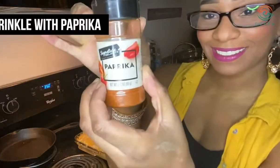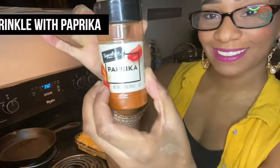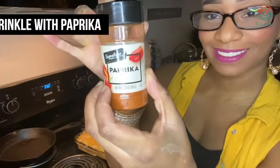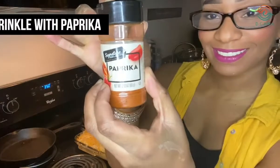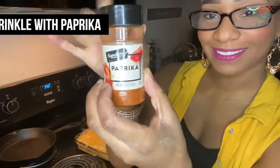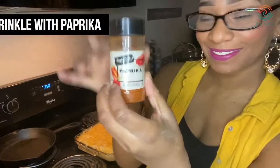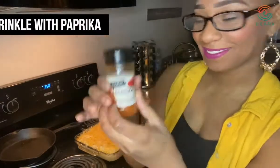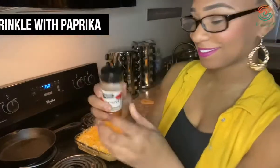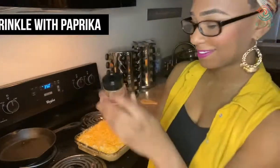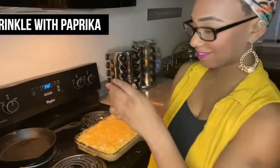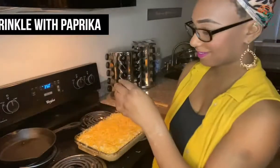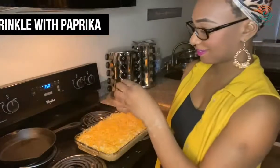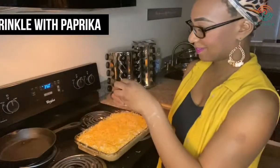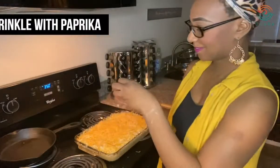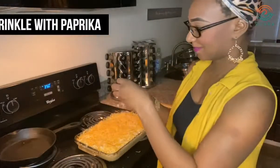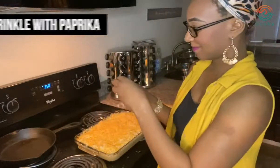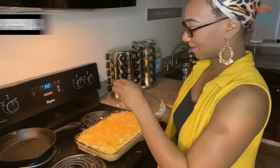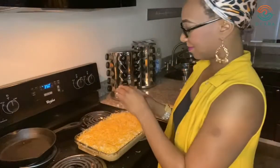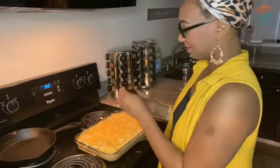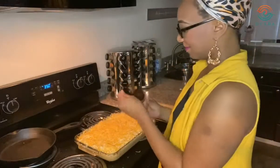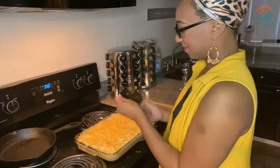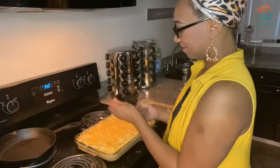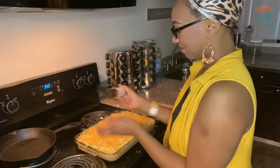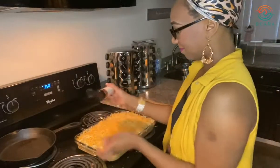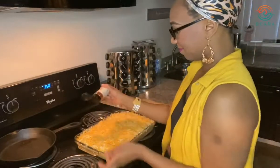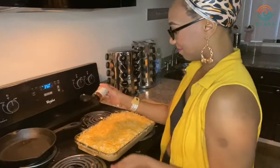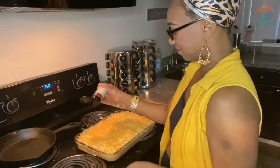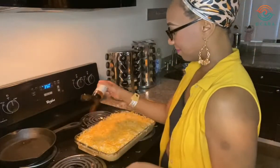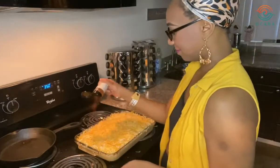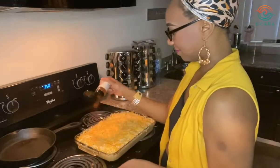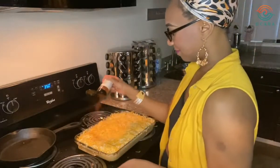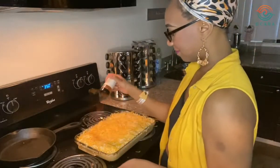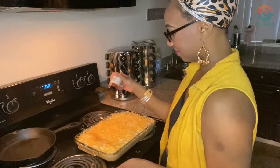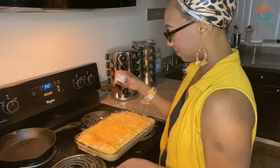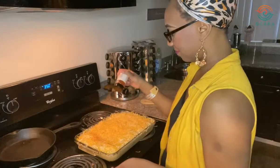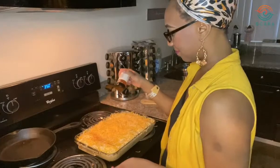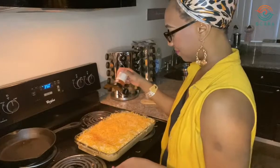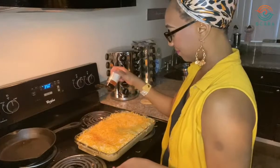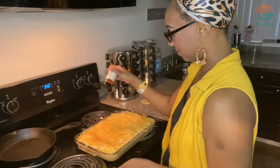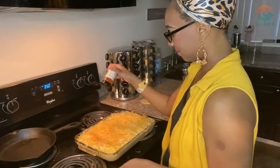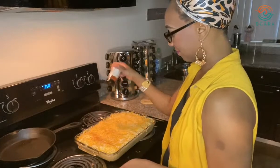paprika on top.